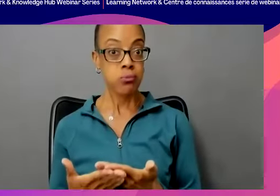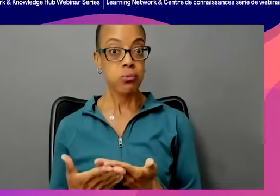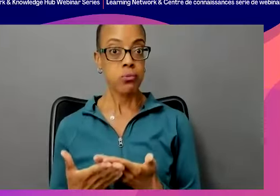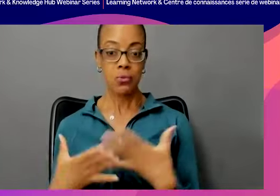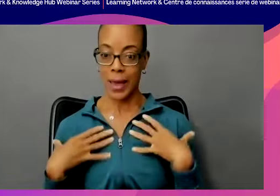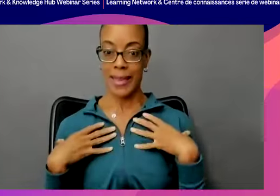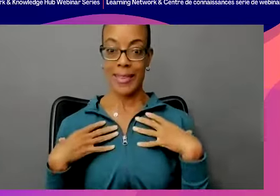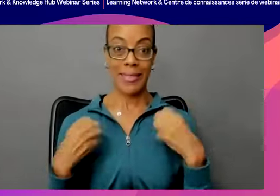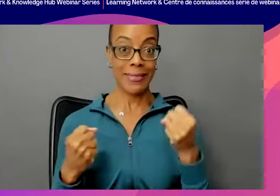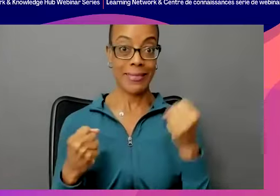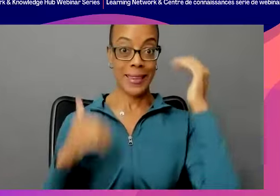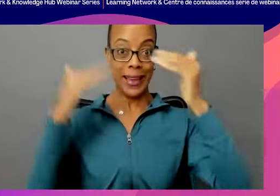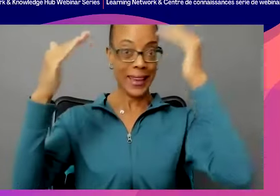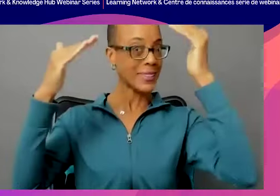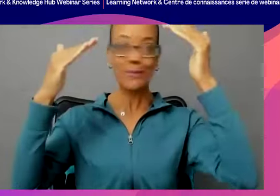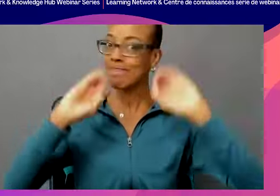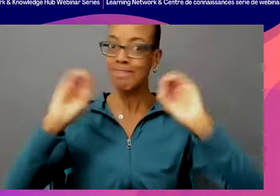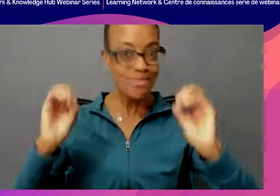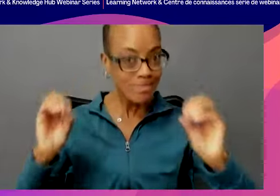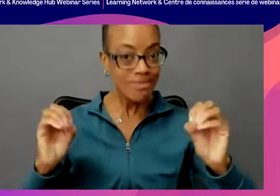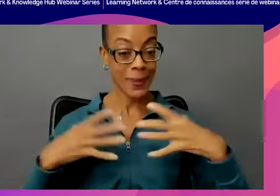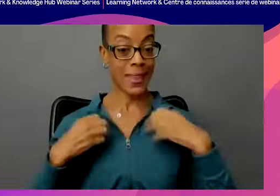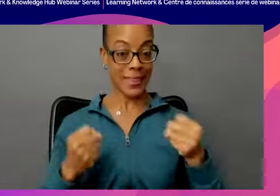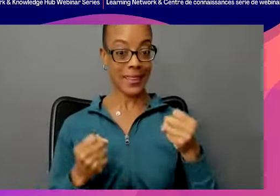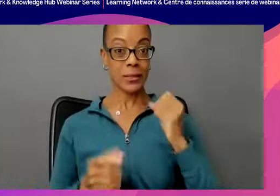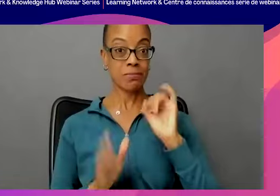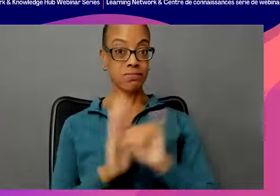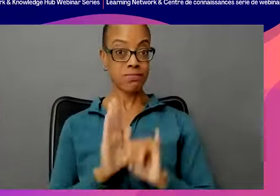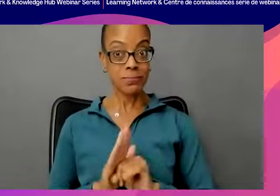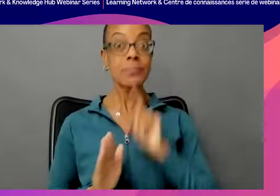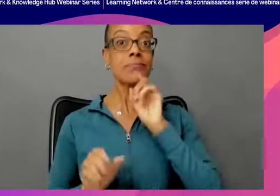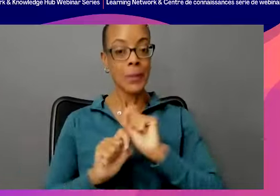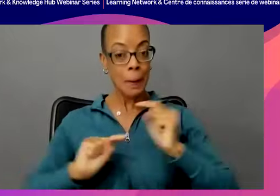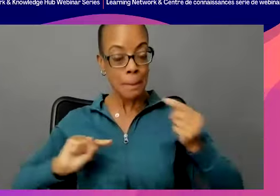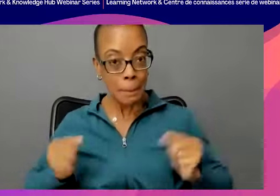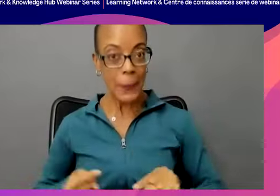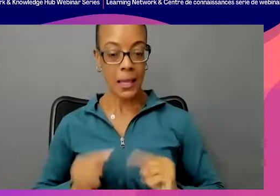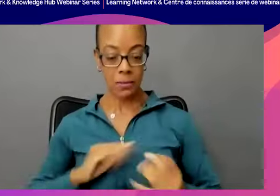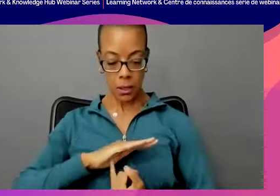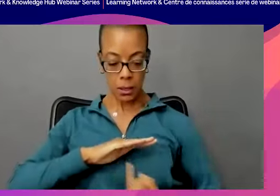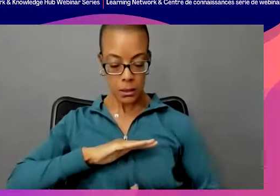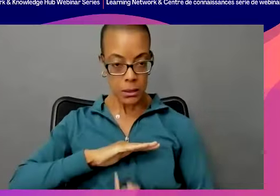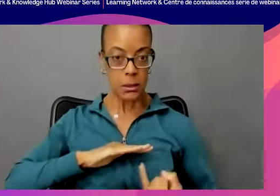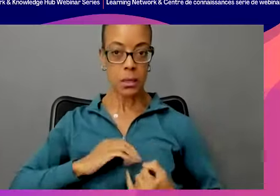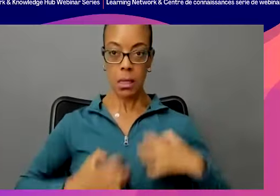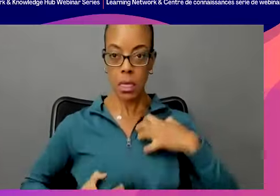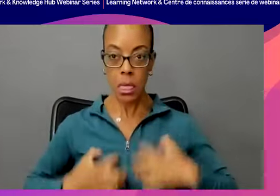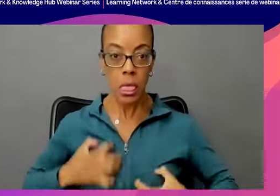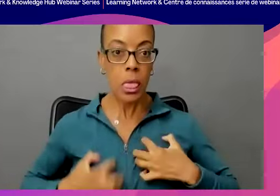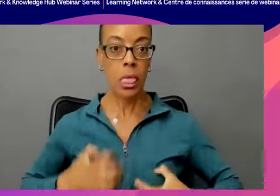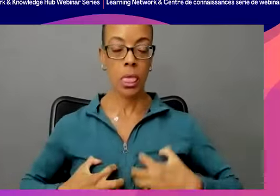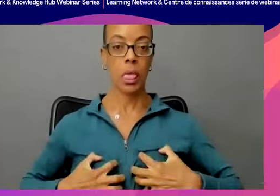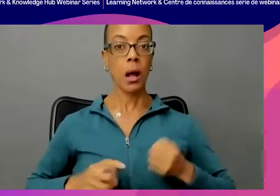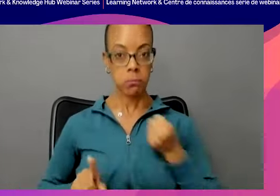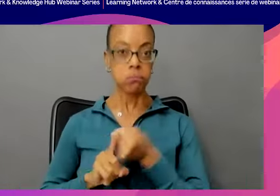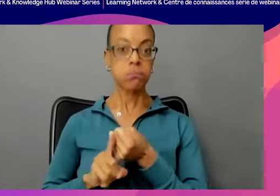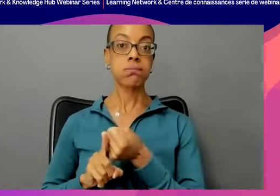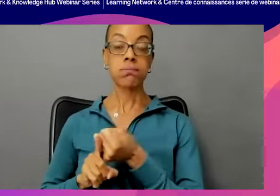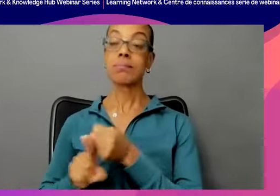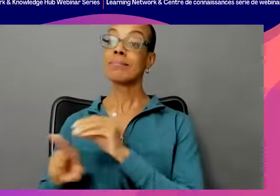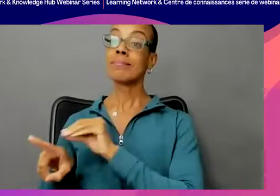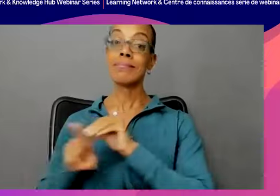adult, negative health outcomes, specifically feeling physical pain due to isolation and dysregulation. This also affects school,